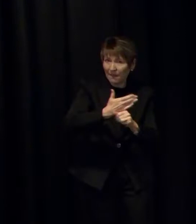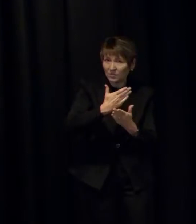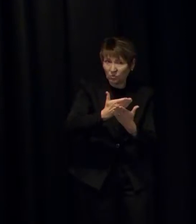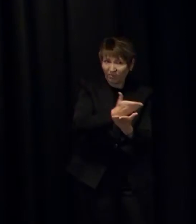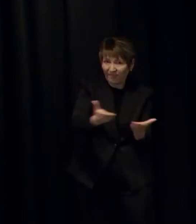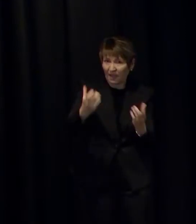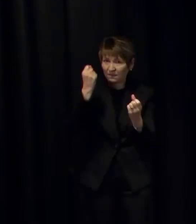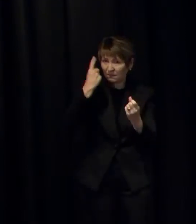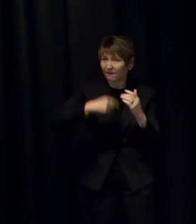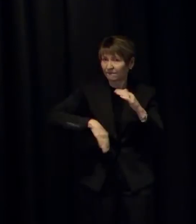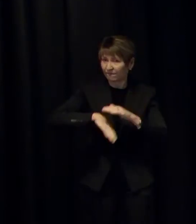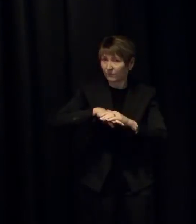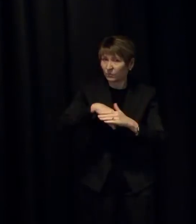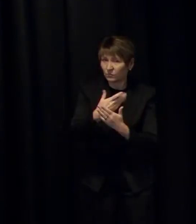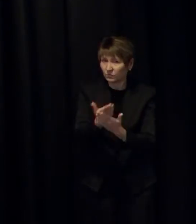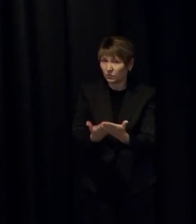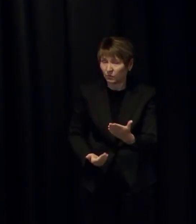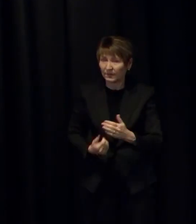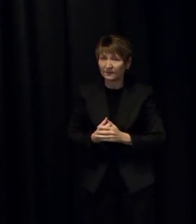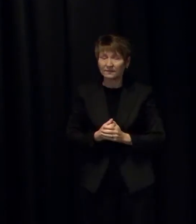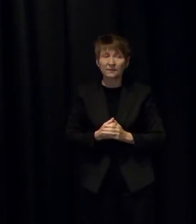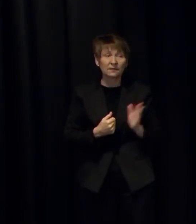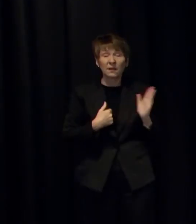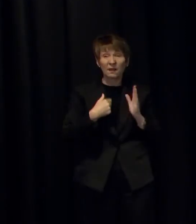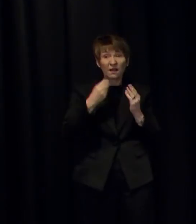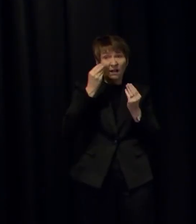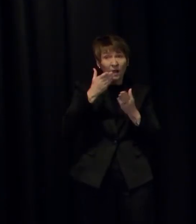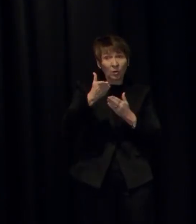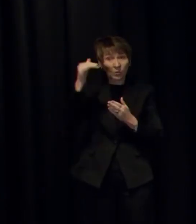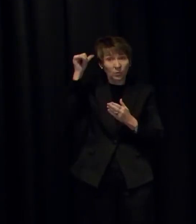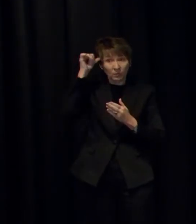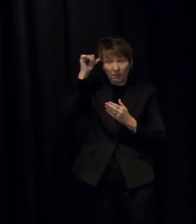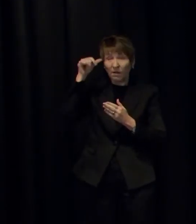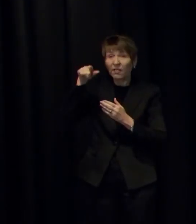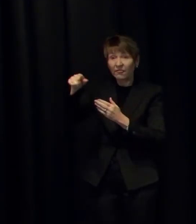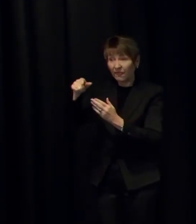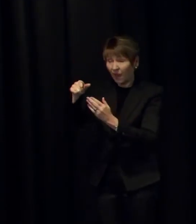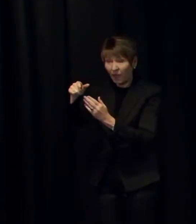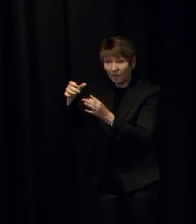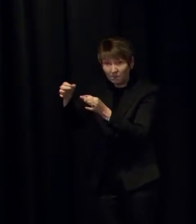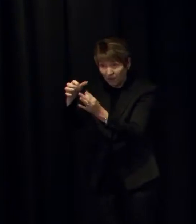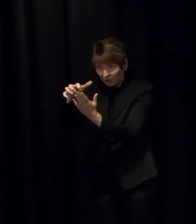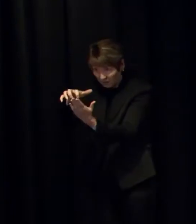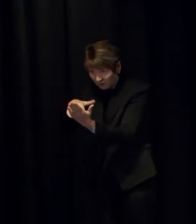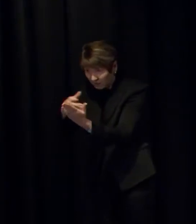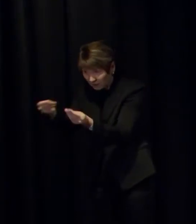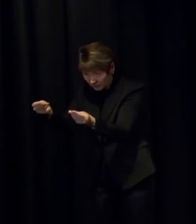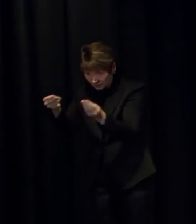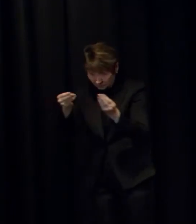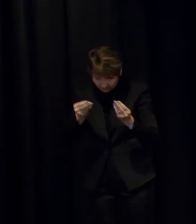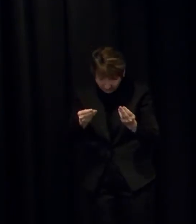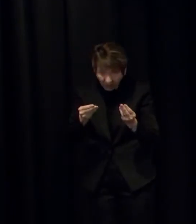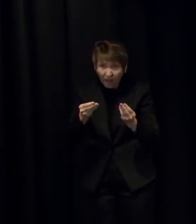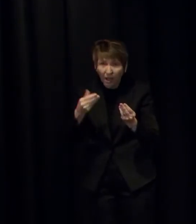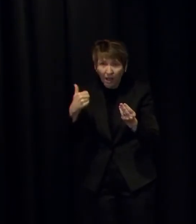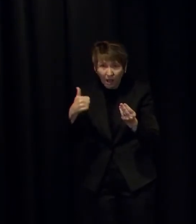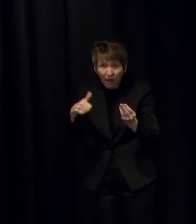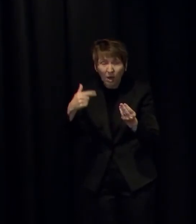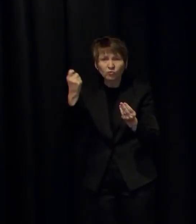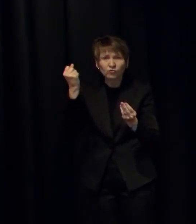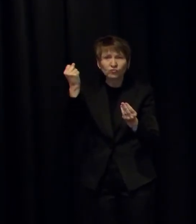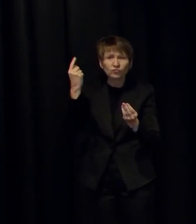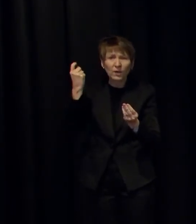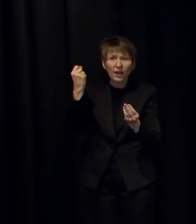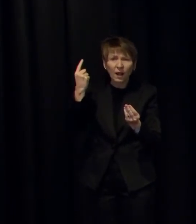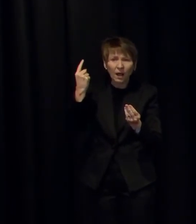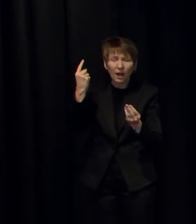more people staying longer in hospital. This is the point that we've made probably 1,000 times, and we all understand this. Modelling is just